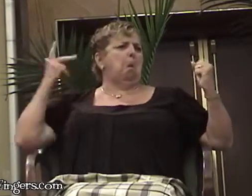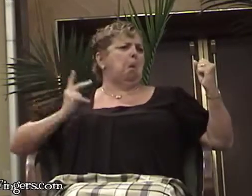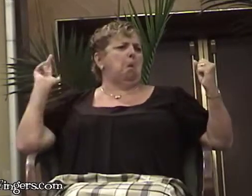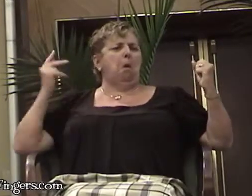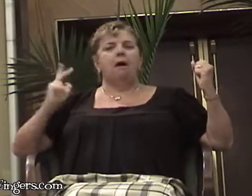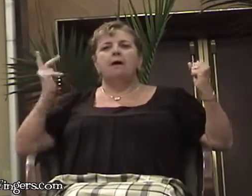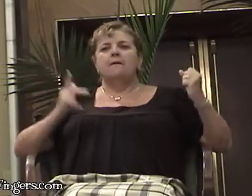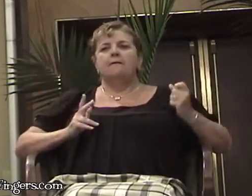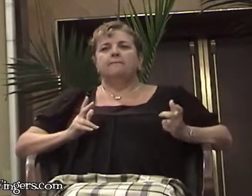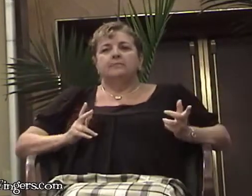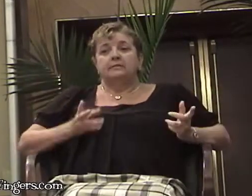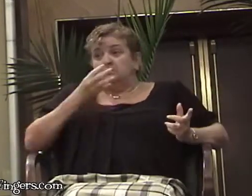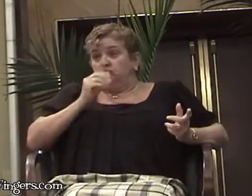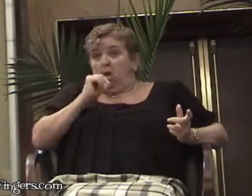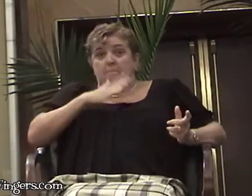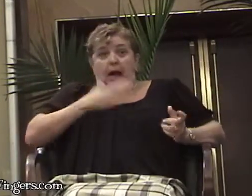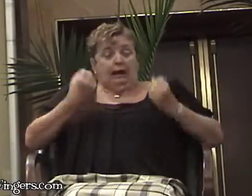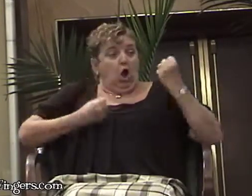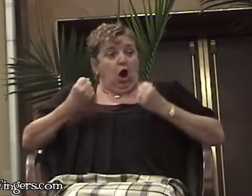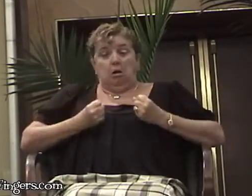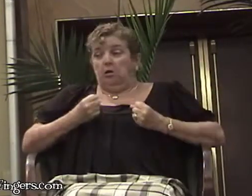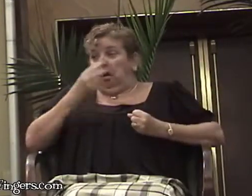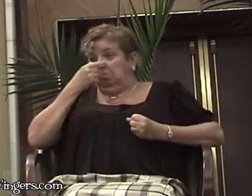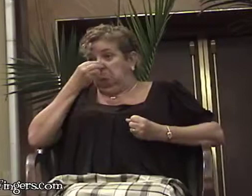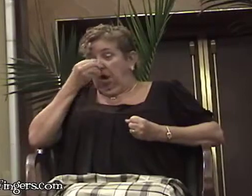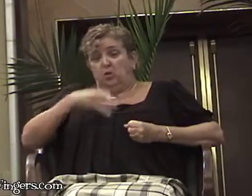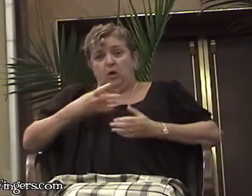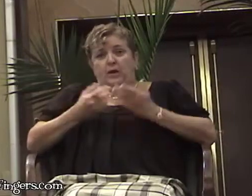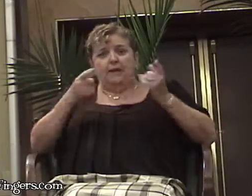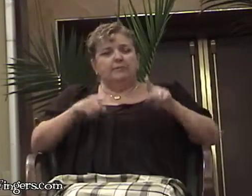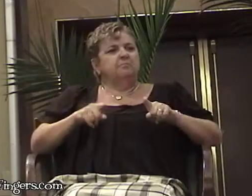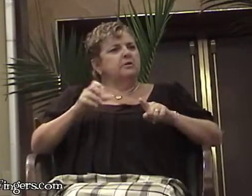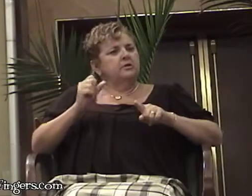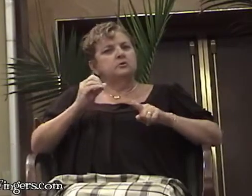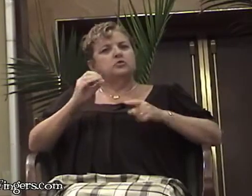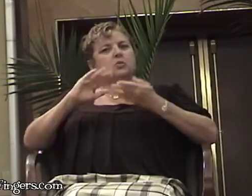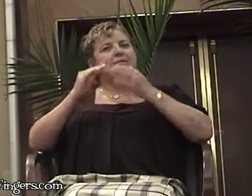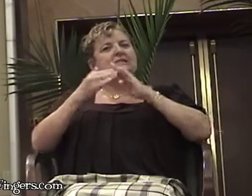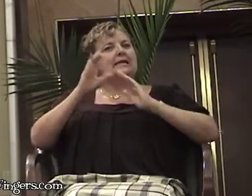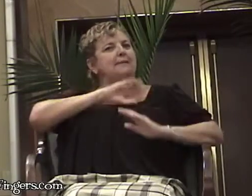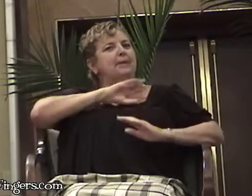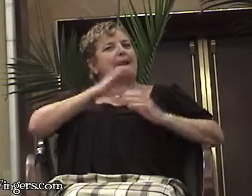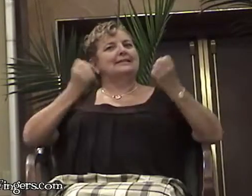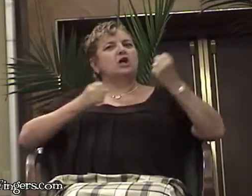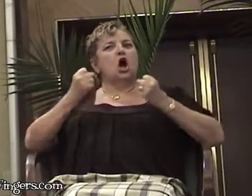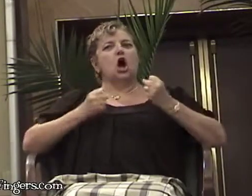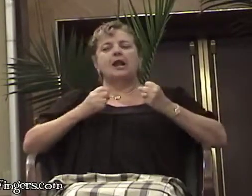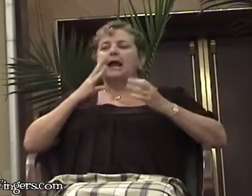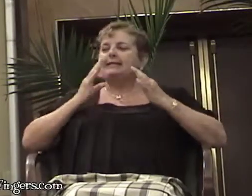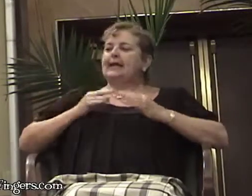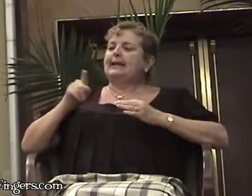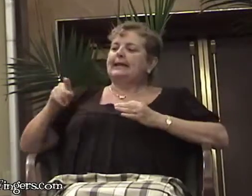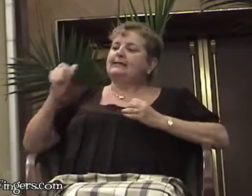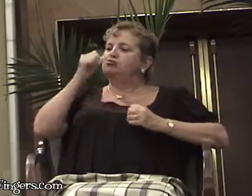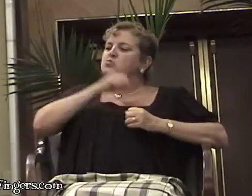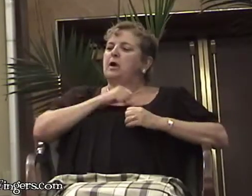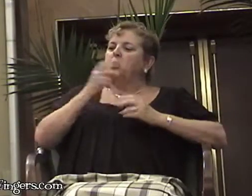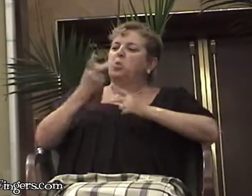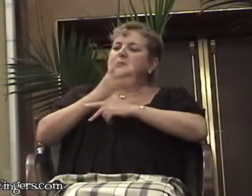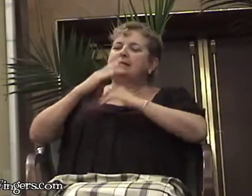car. And I had this city car, and so I decided I wasn't as drunk as this guy was, and I was going to give him a ride home. And unfortunately, he thought that